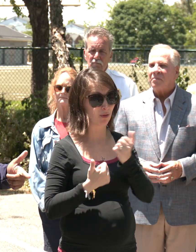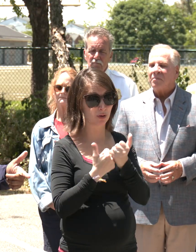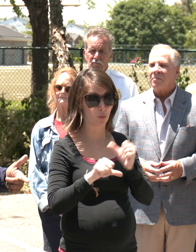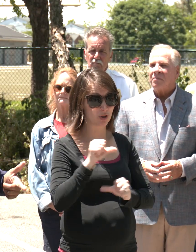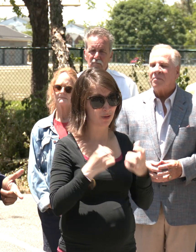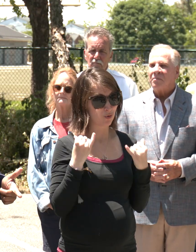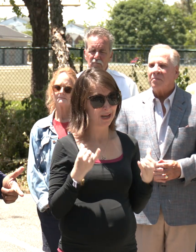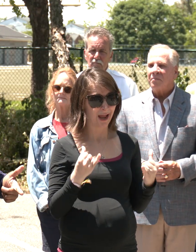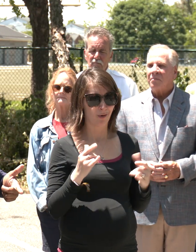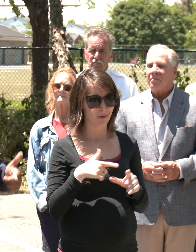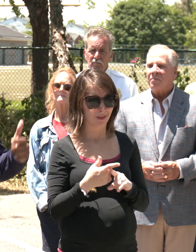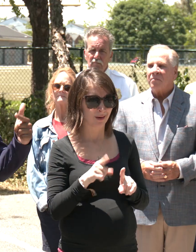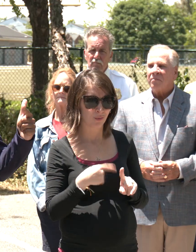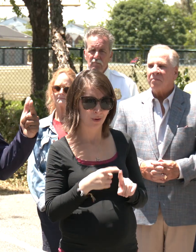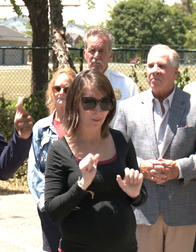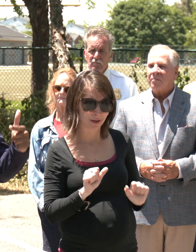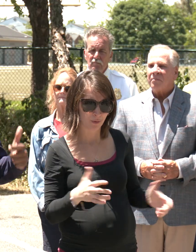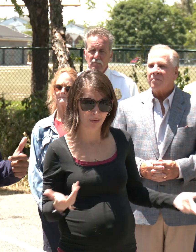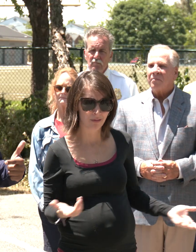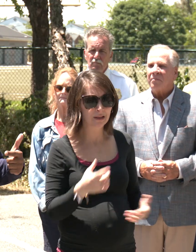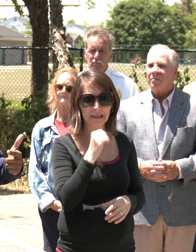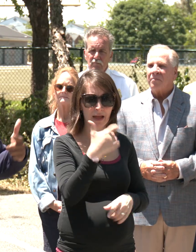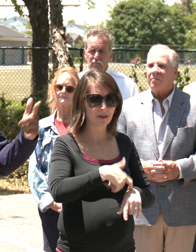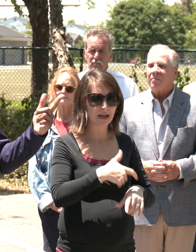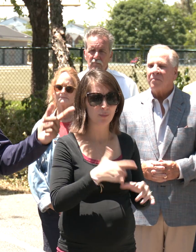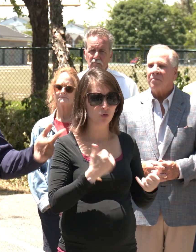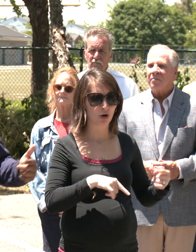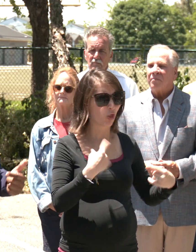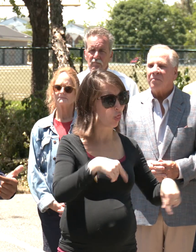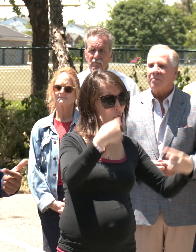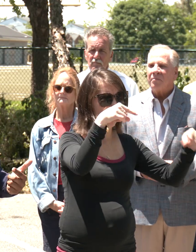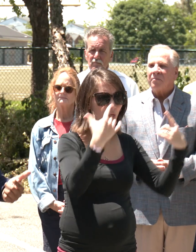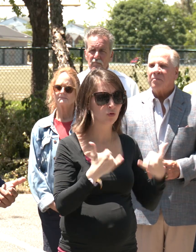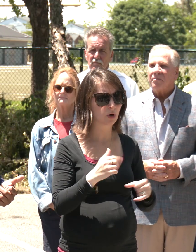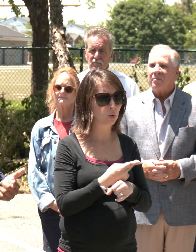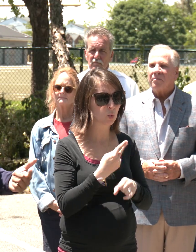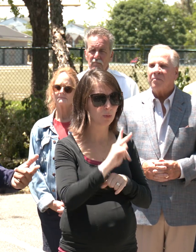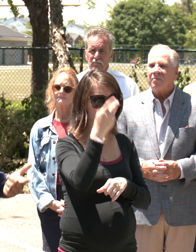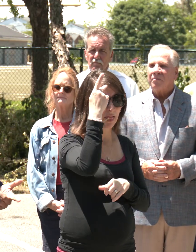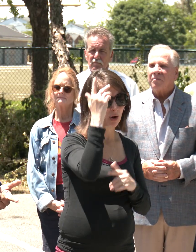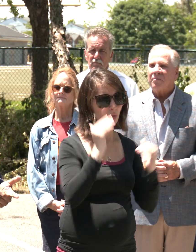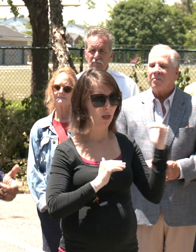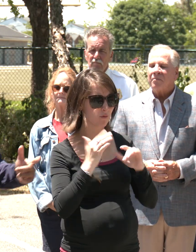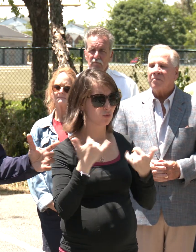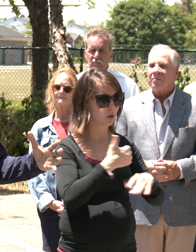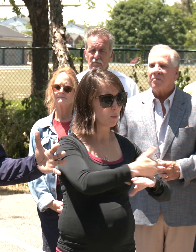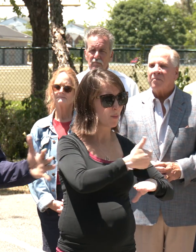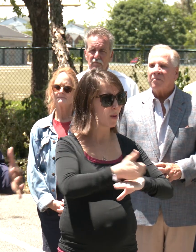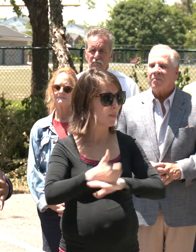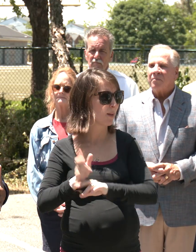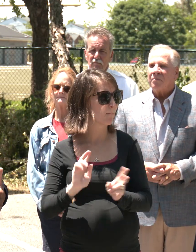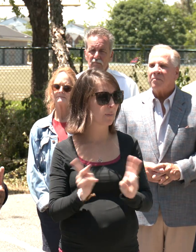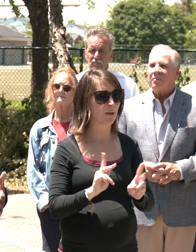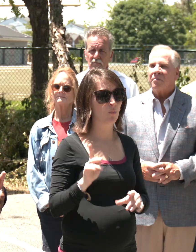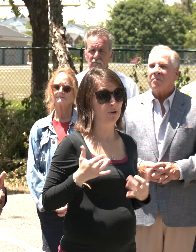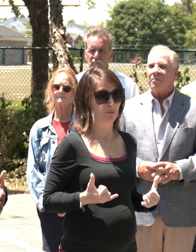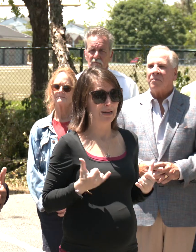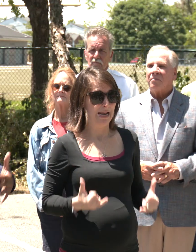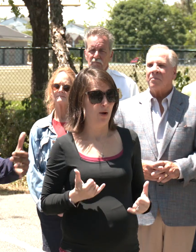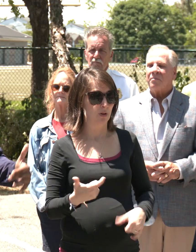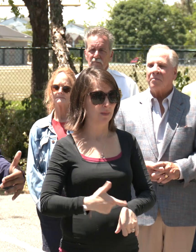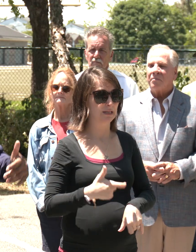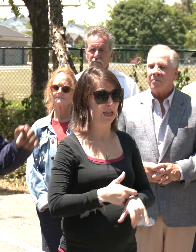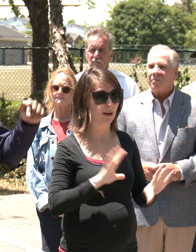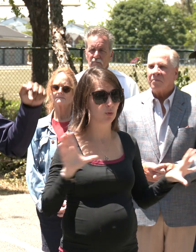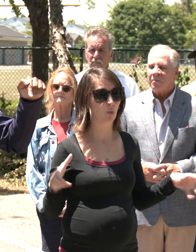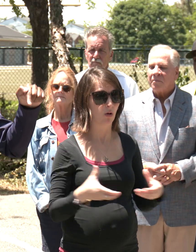not the time to point fingers. This is not the time to try to use political leverage to blame people. This is the time to come together